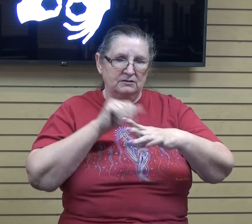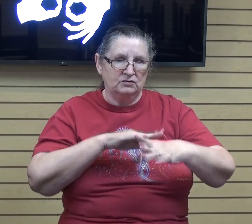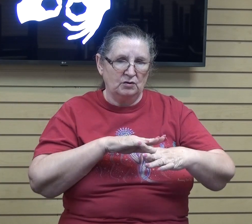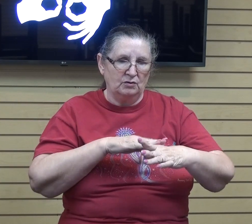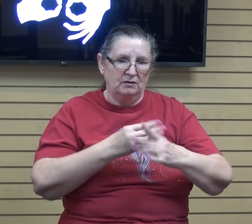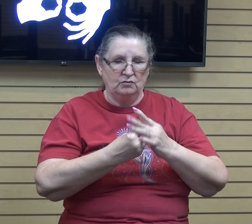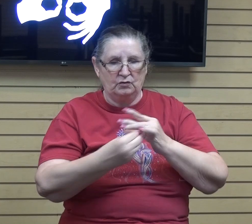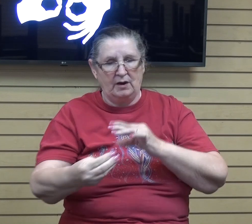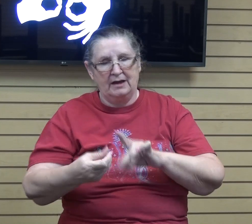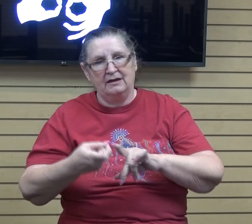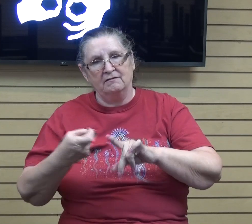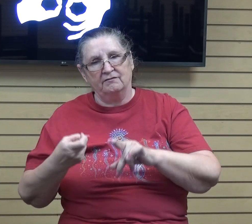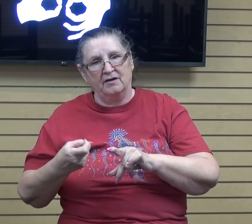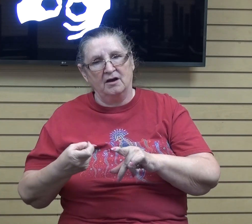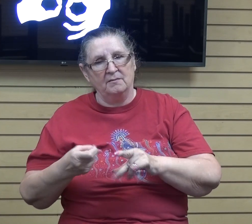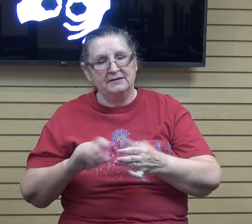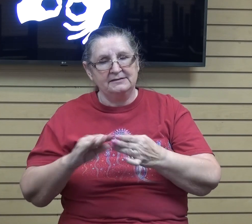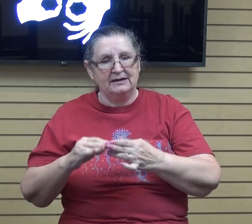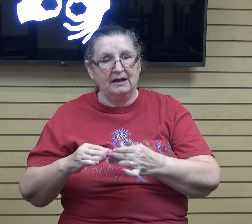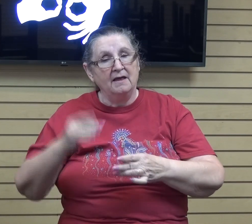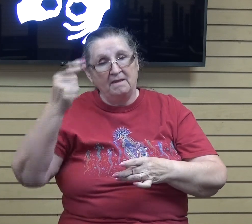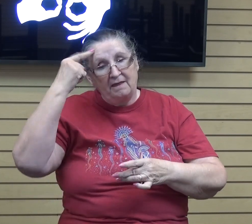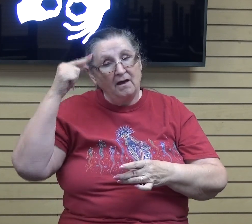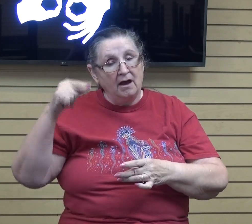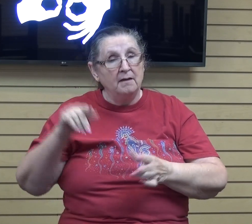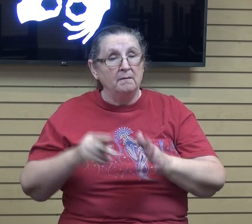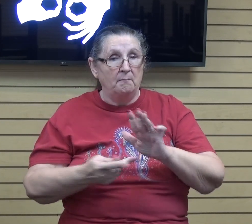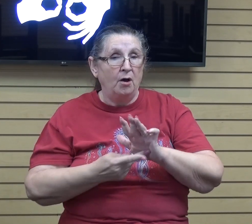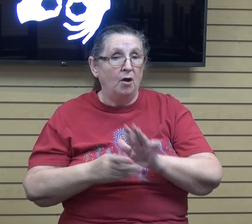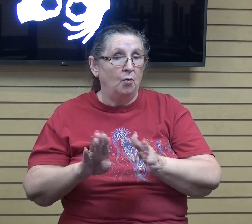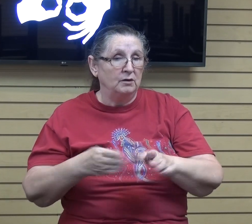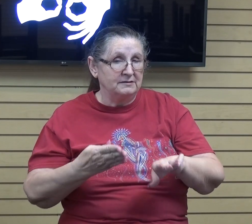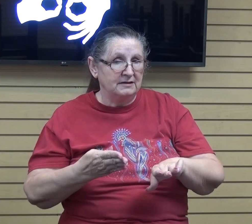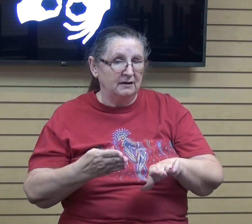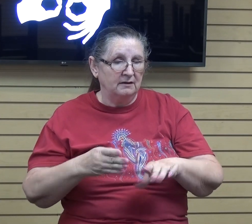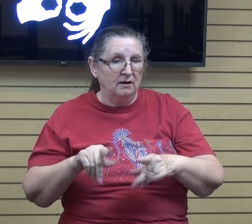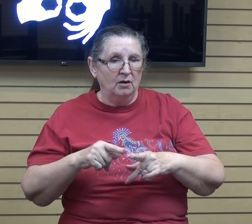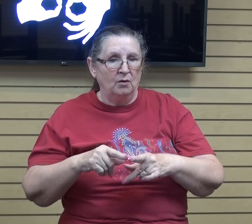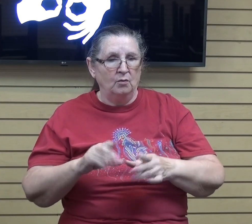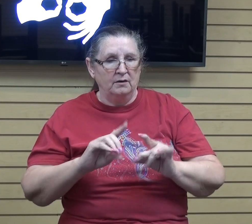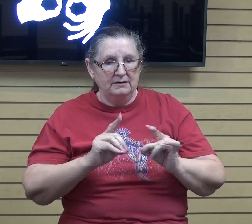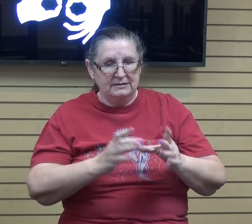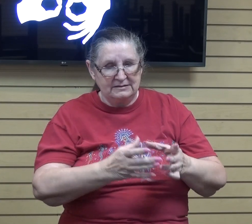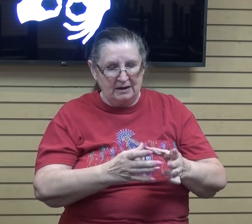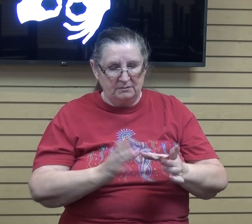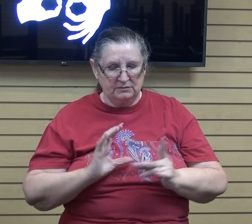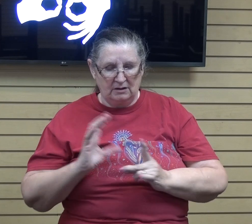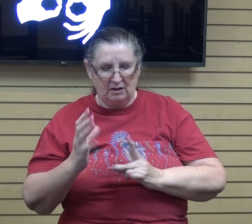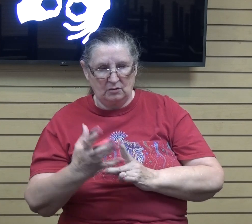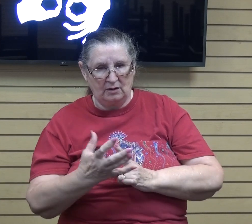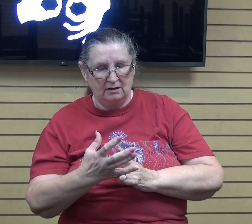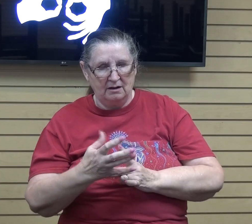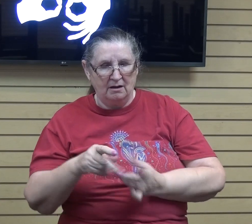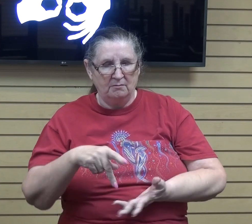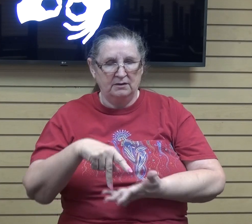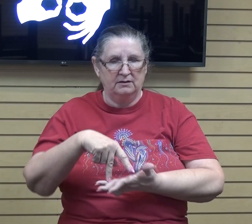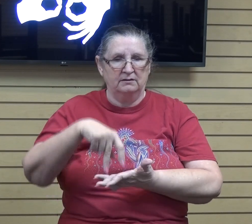city, supposing he was dead. However, when the disciples gathered around him, Paul rose up and went back into